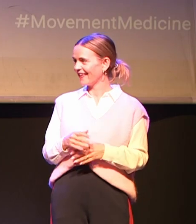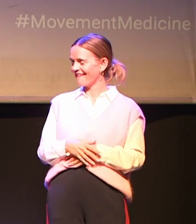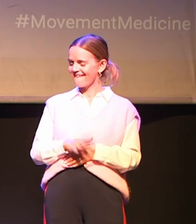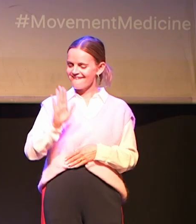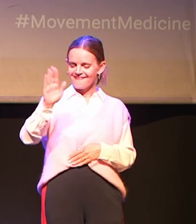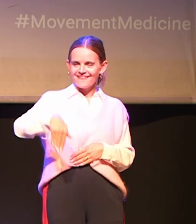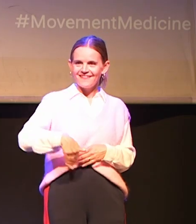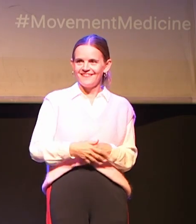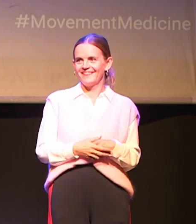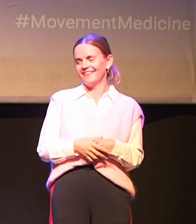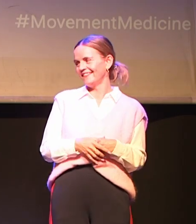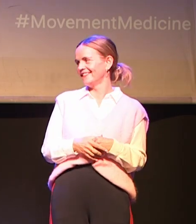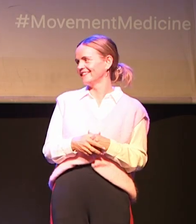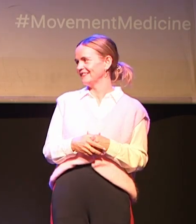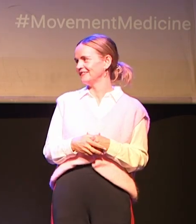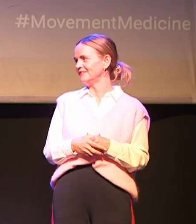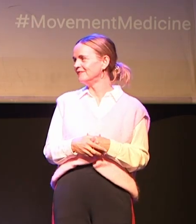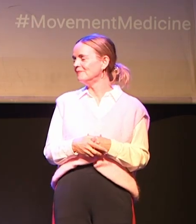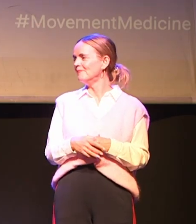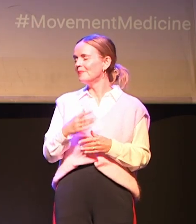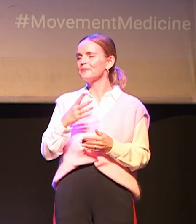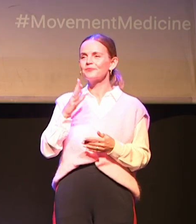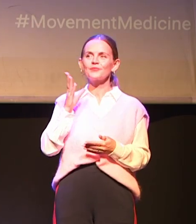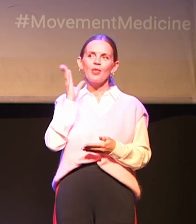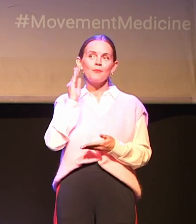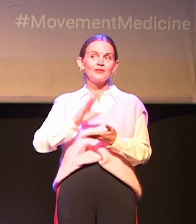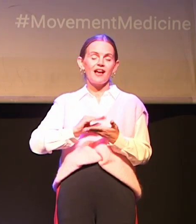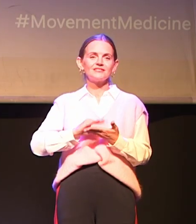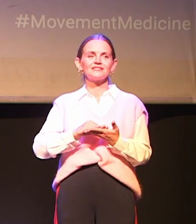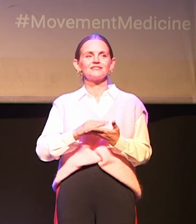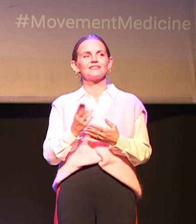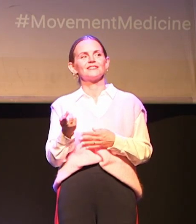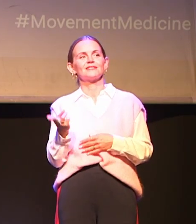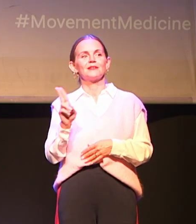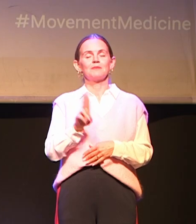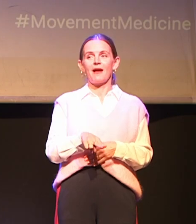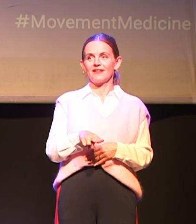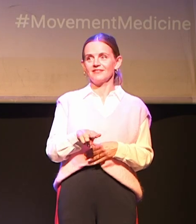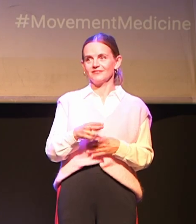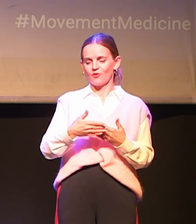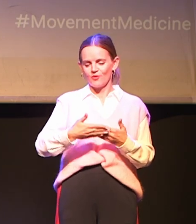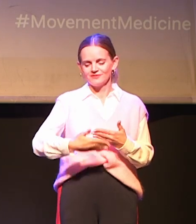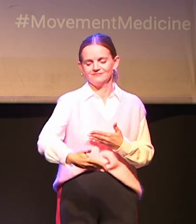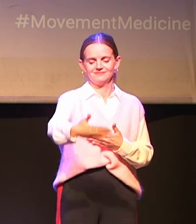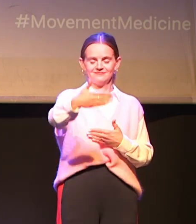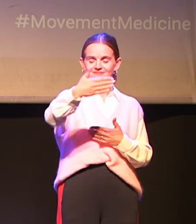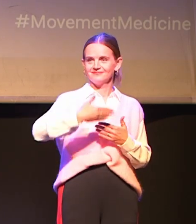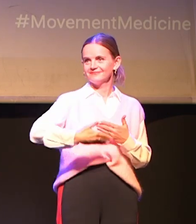y'all. We're gonna be coming back for another long season. We're gonna be